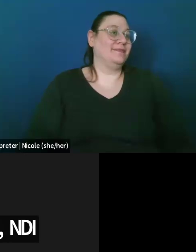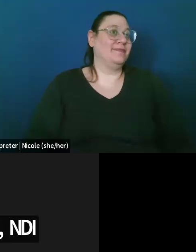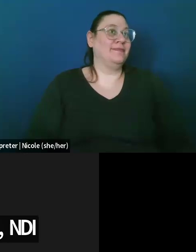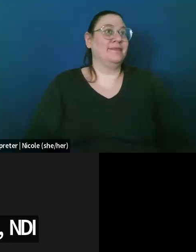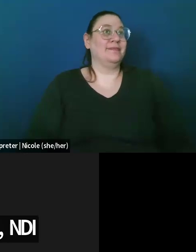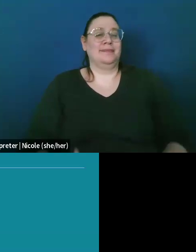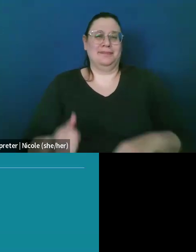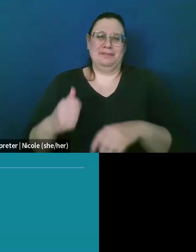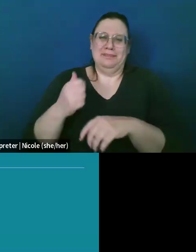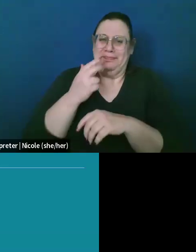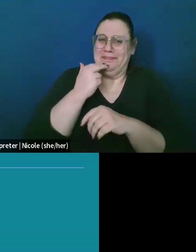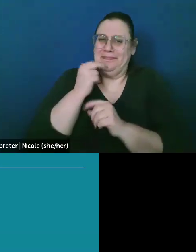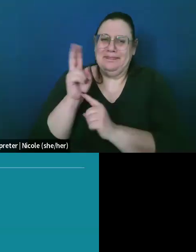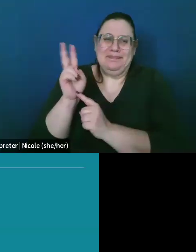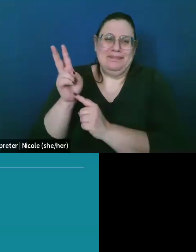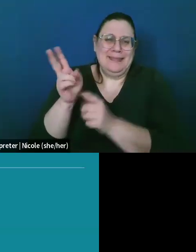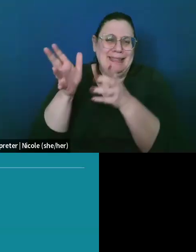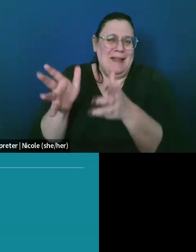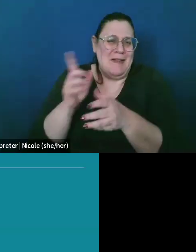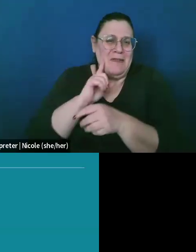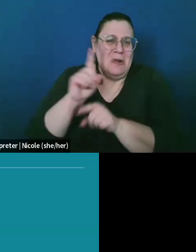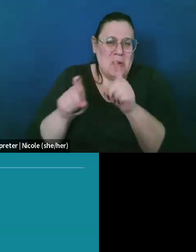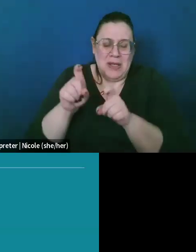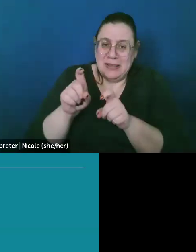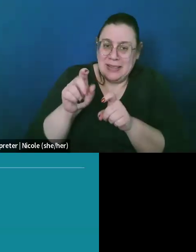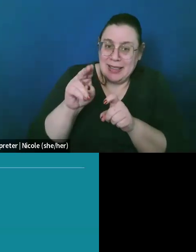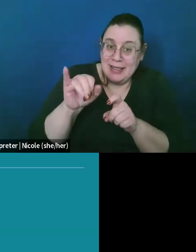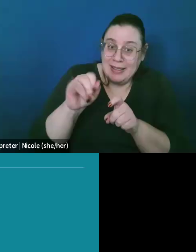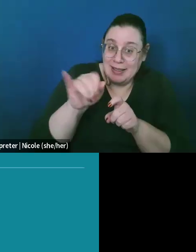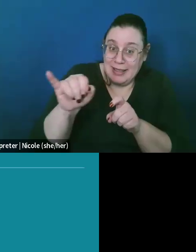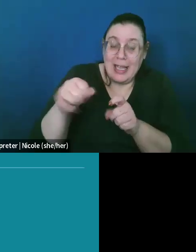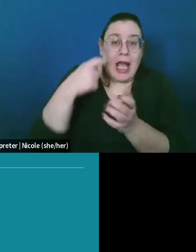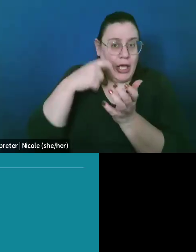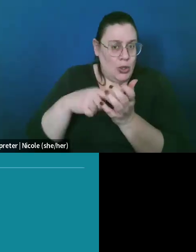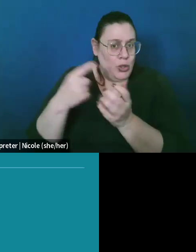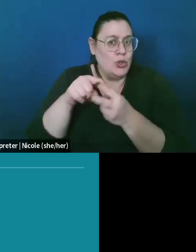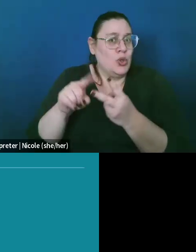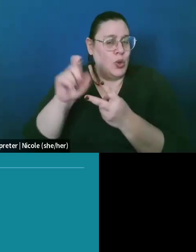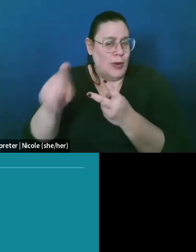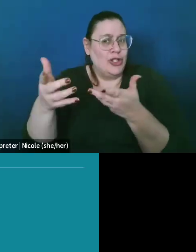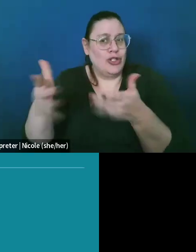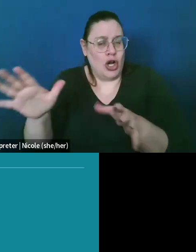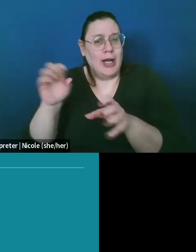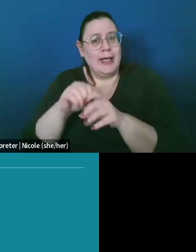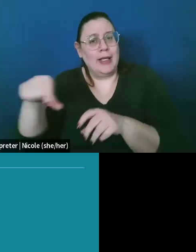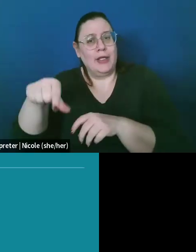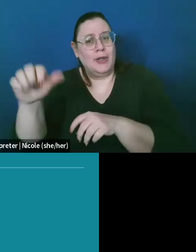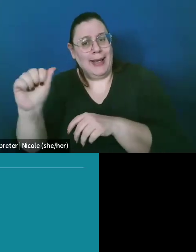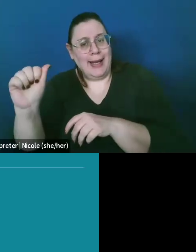So I know we only have a couple of minutes for questions. And Nikki, I did spot two questions already in the